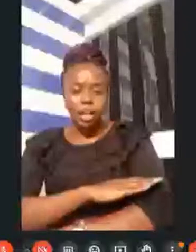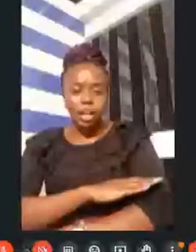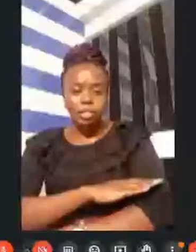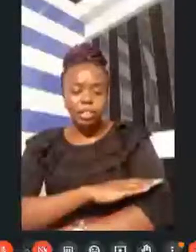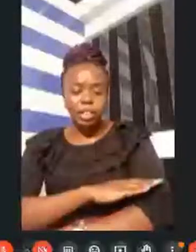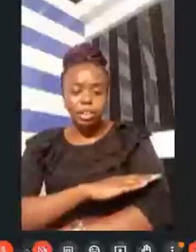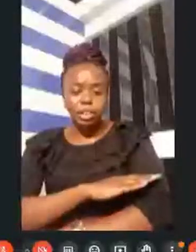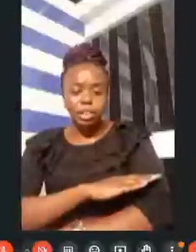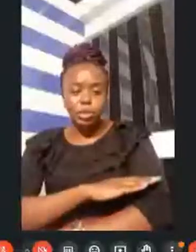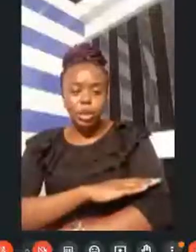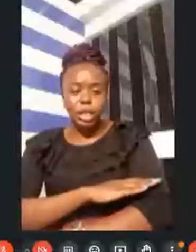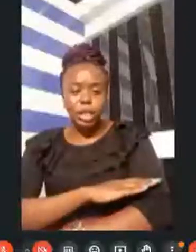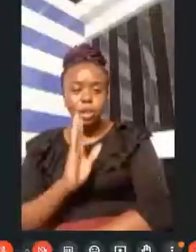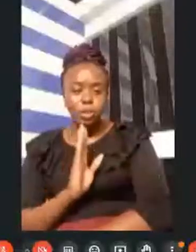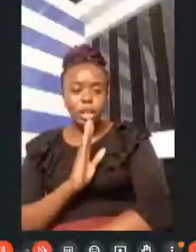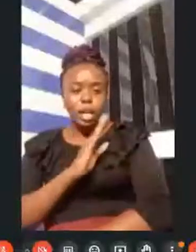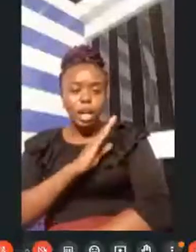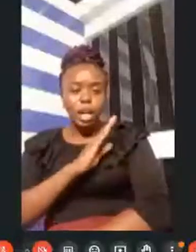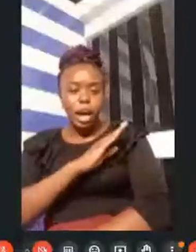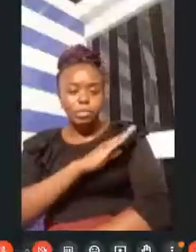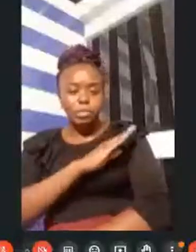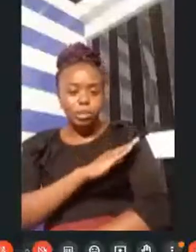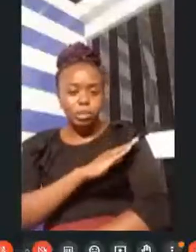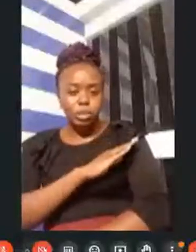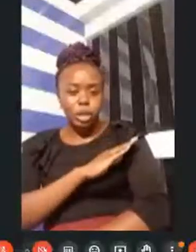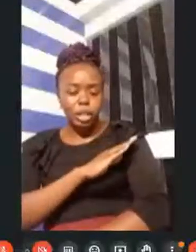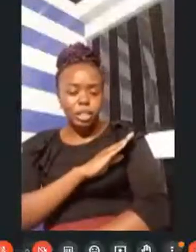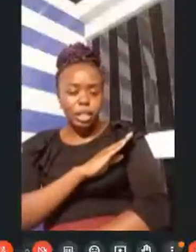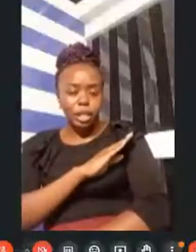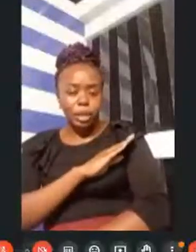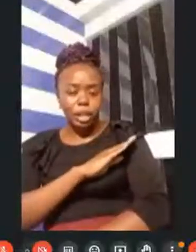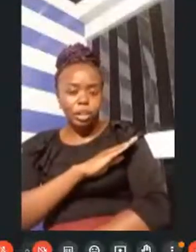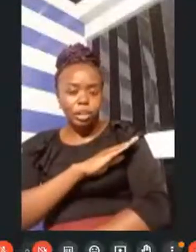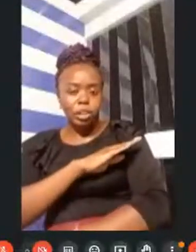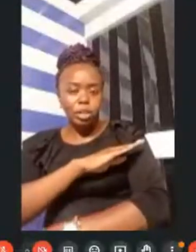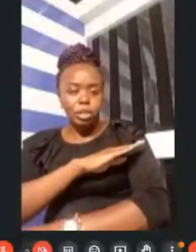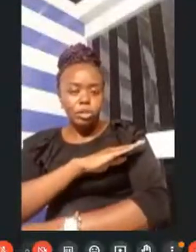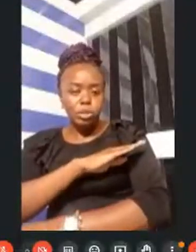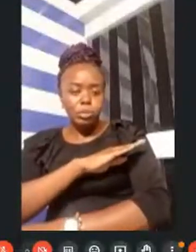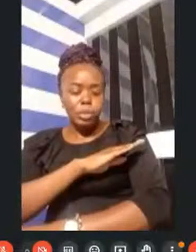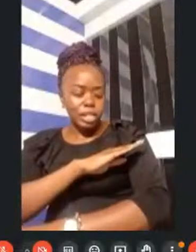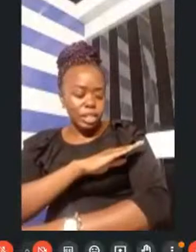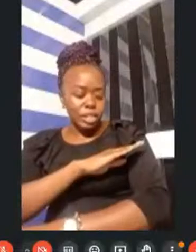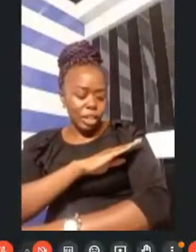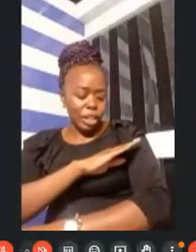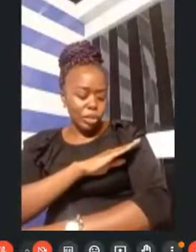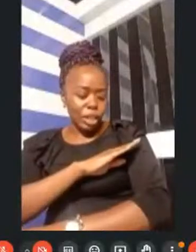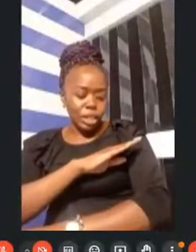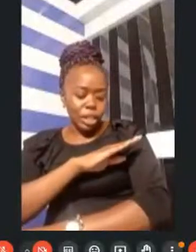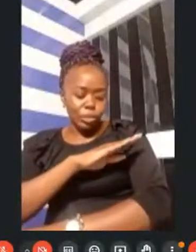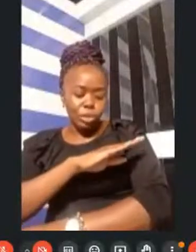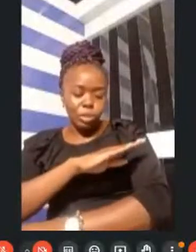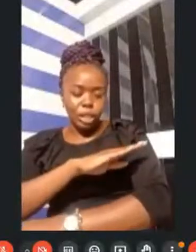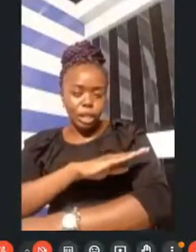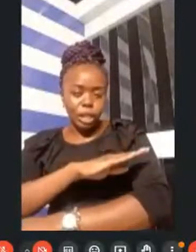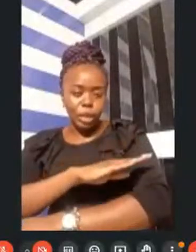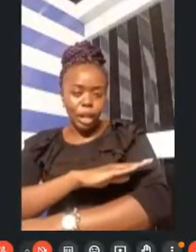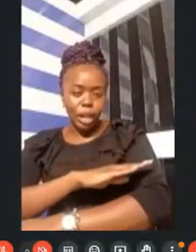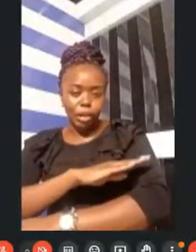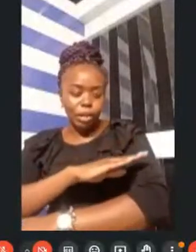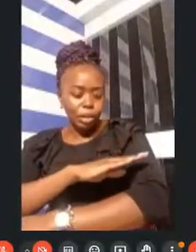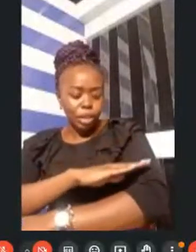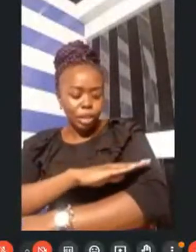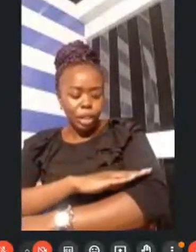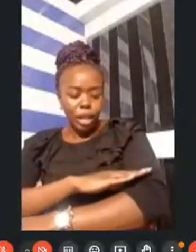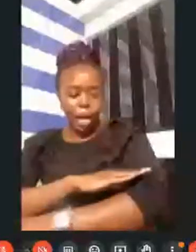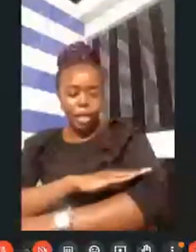evening, evening, jua inashuka. Noon, afternoon, jua inateremka kidogo. So pia sisi venye jua inateremka